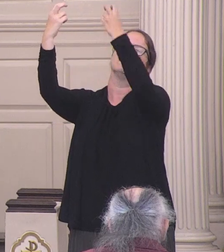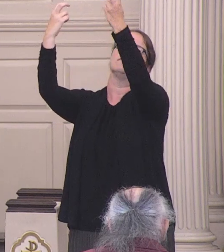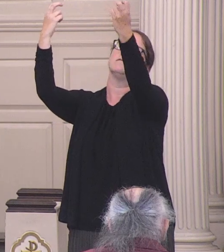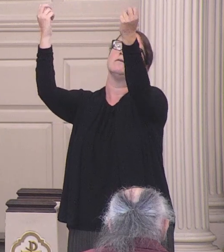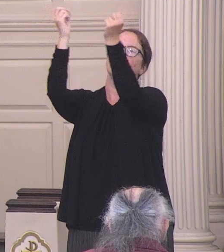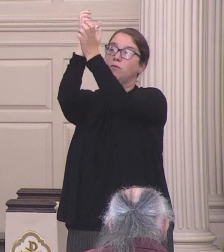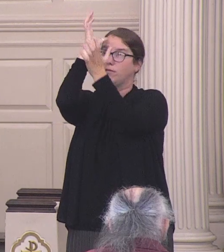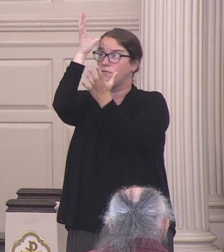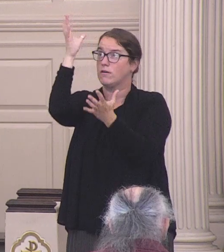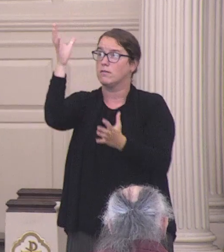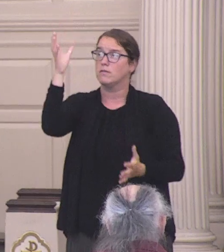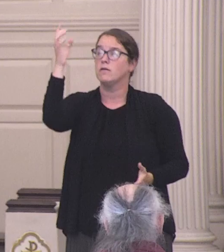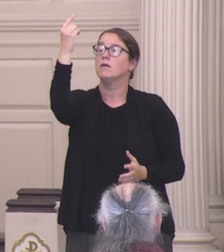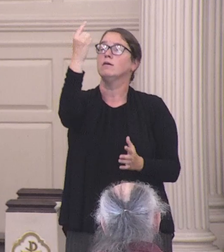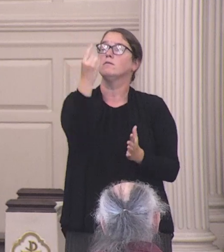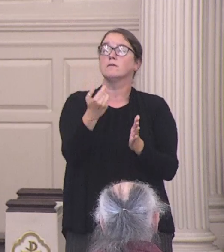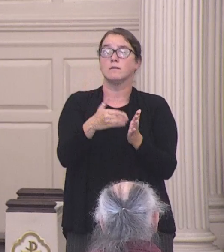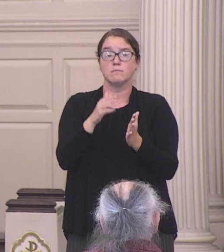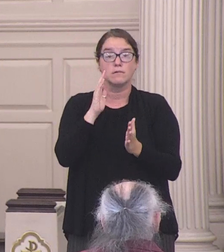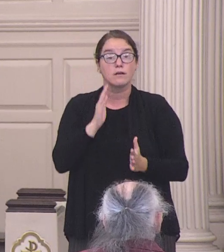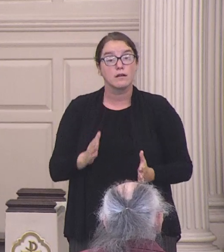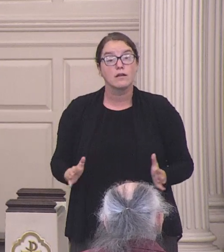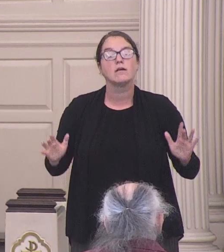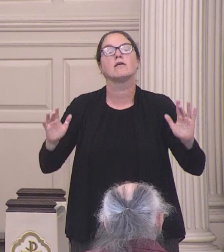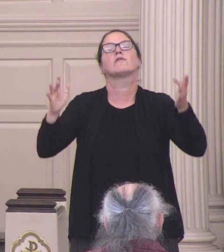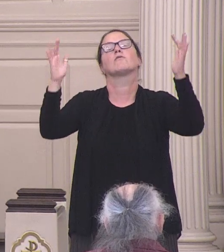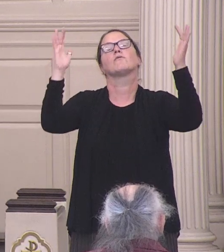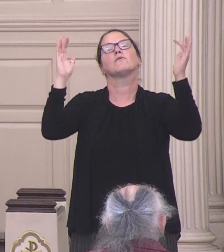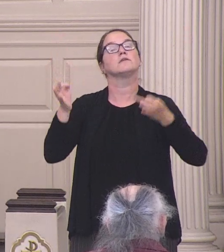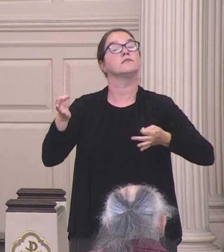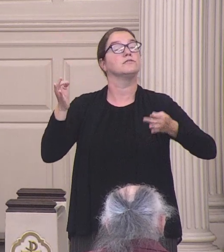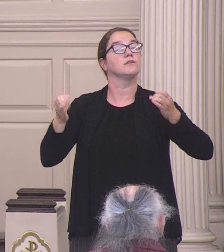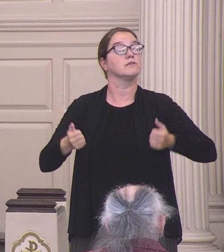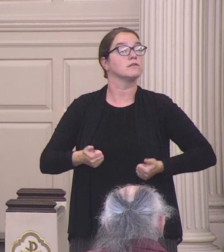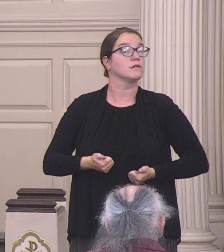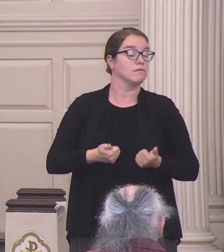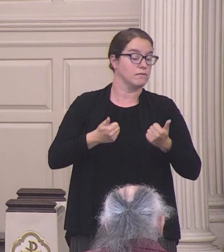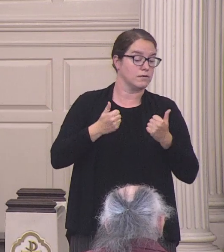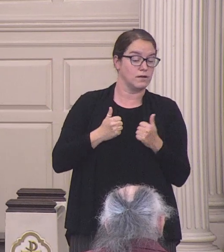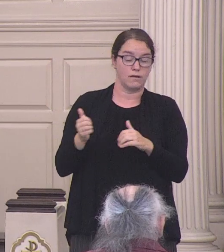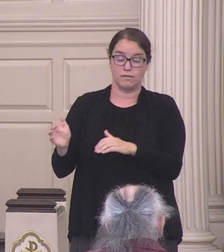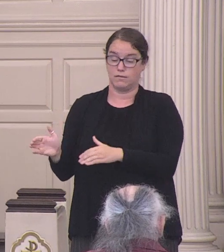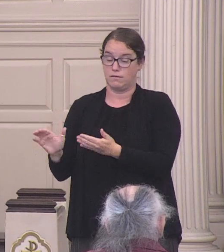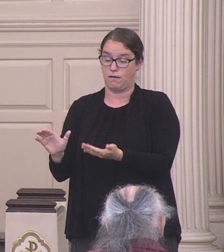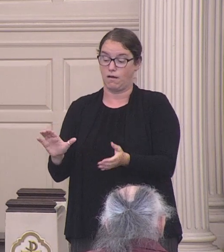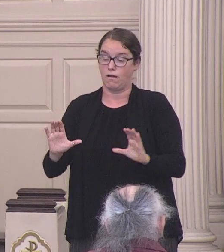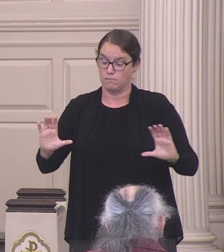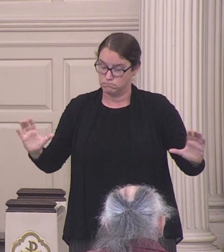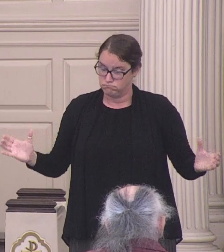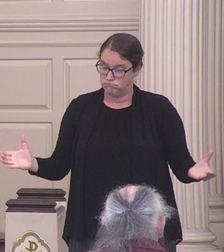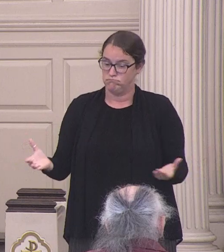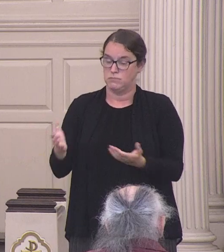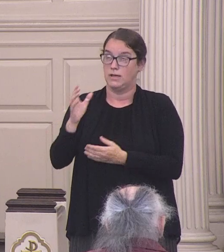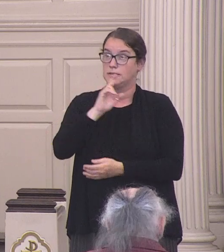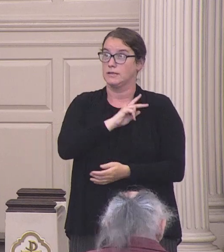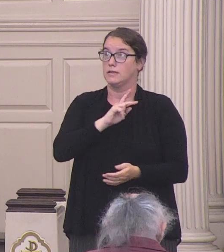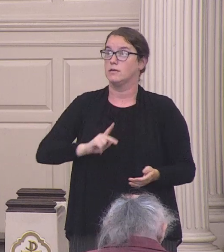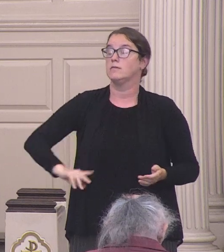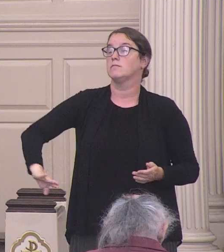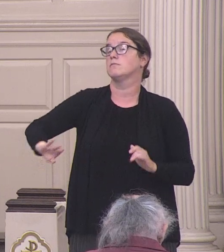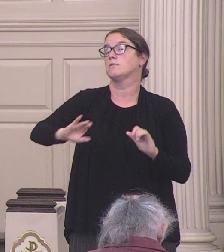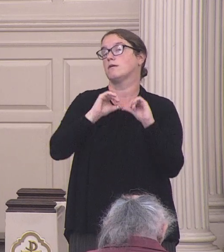of the Father, will come again in glory to judge the living and the dead, and his kingdom will have no